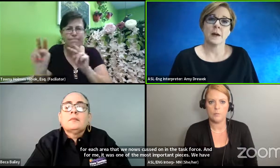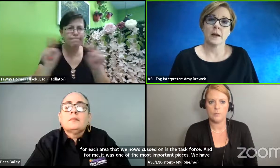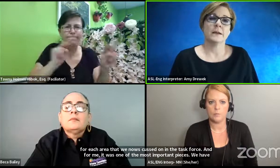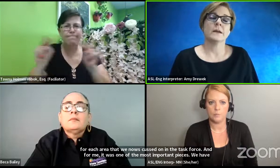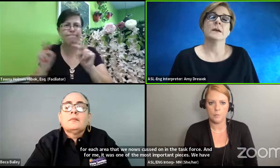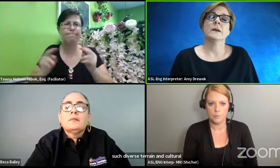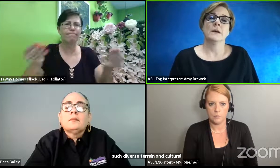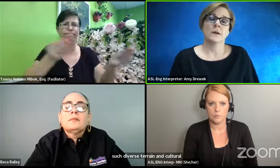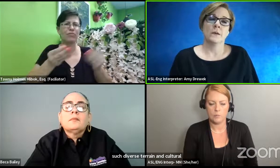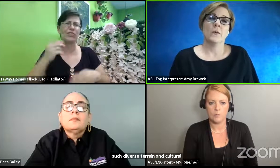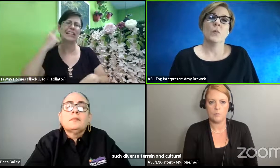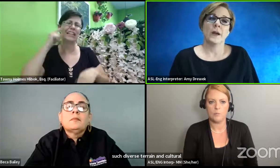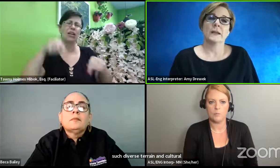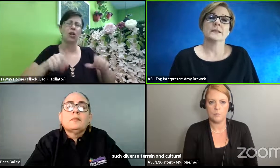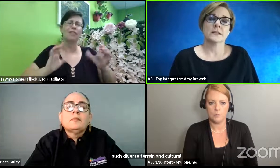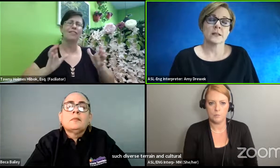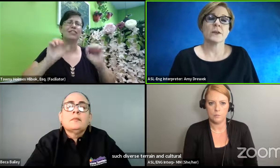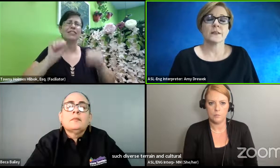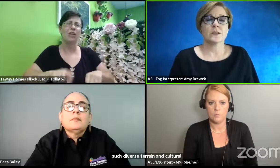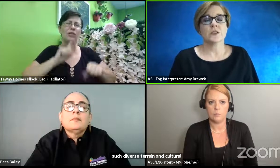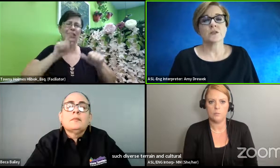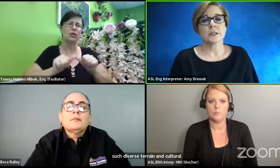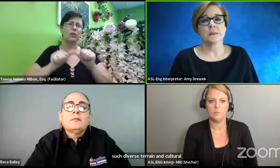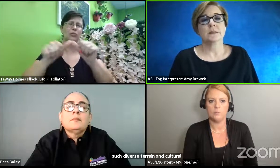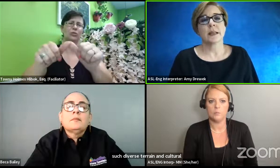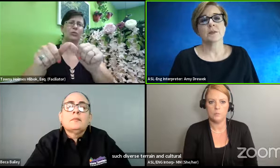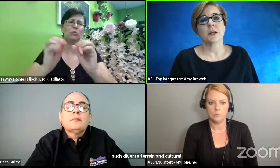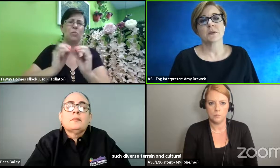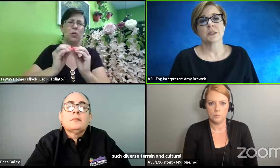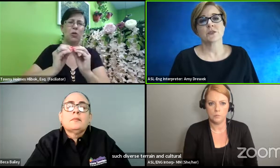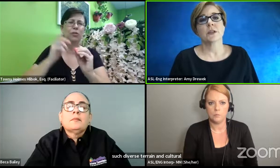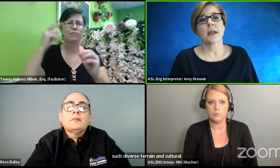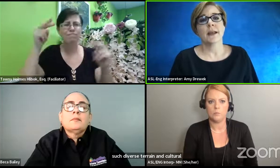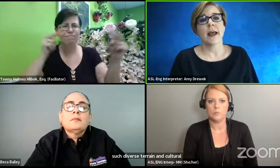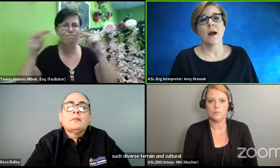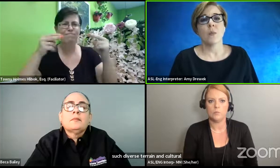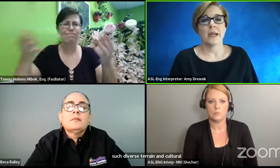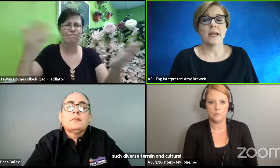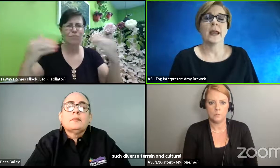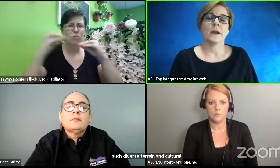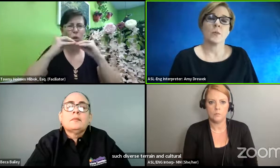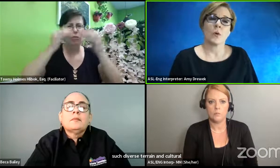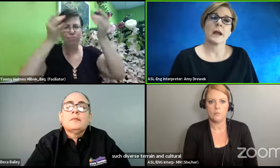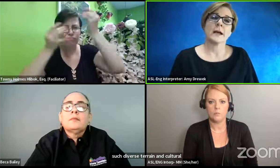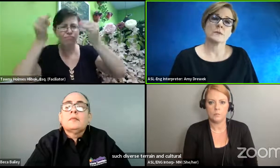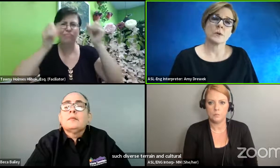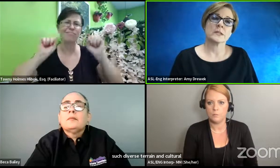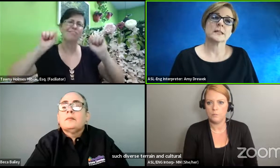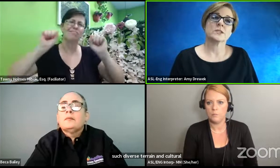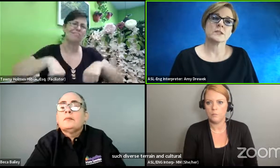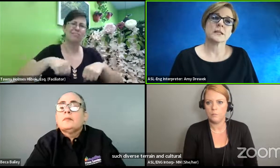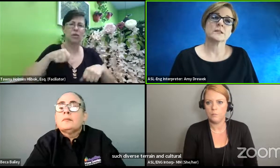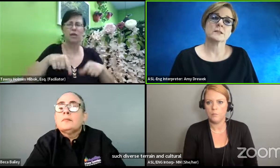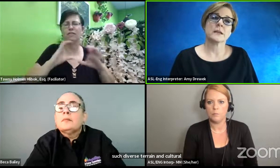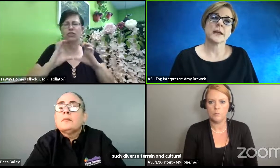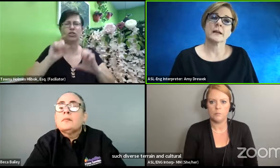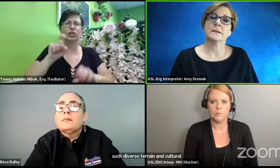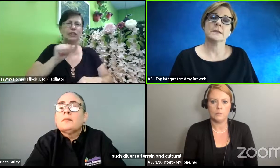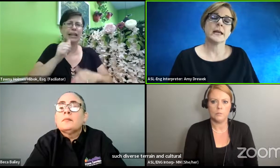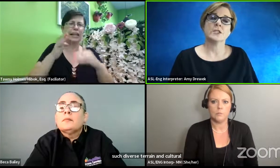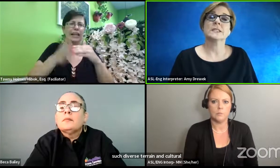those things in mind when considering the children's language acquisition and how we can work as